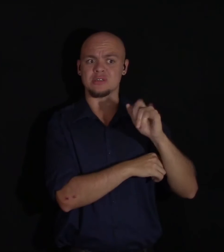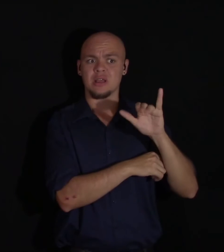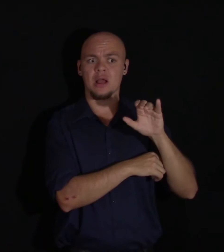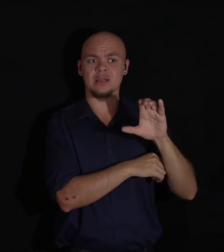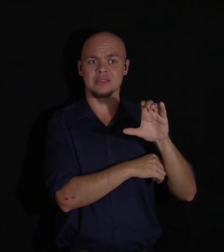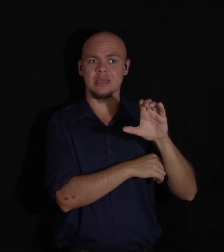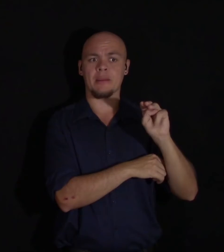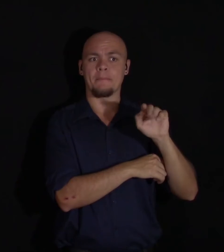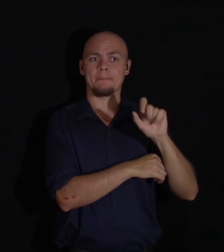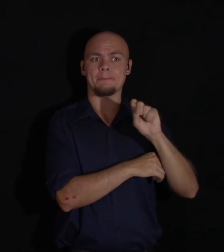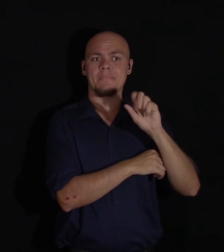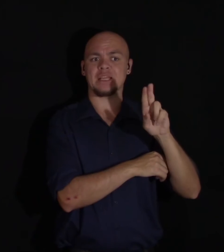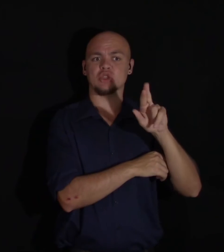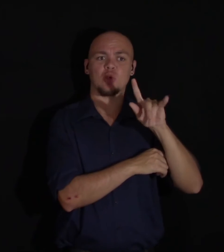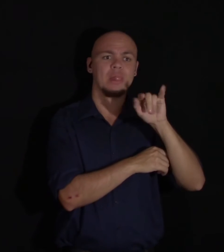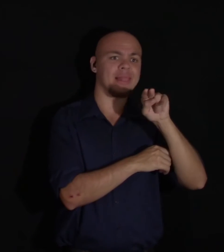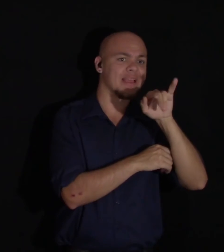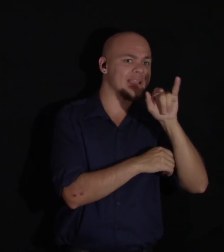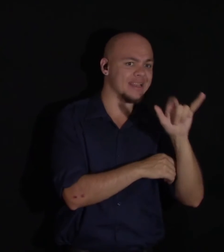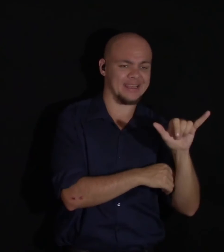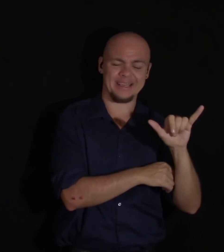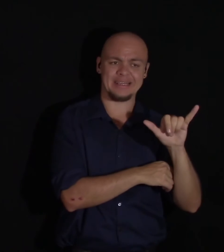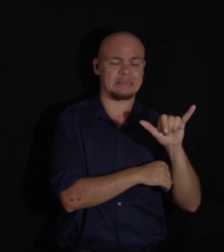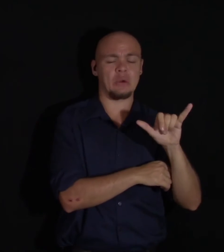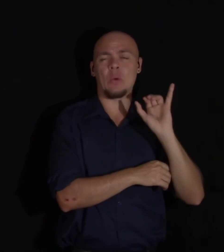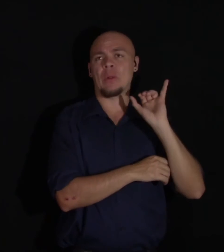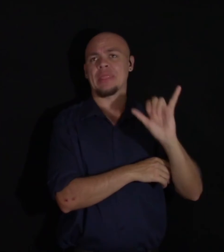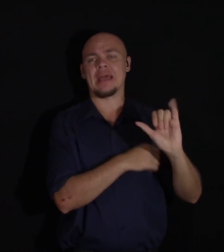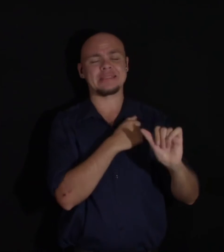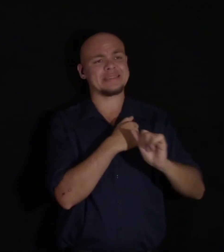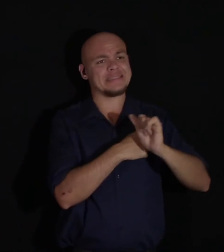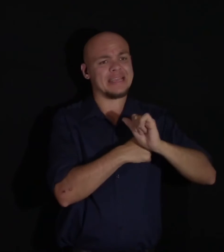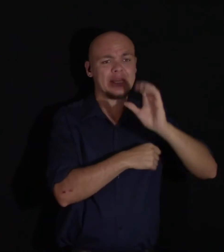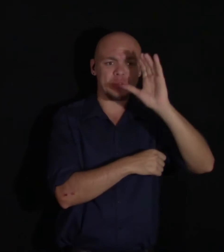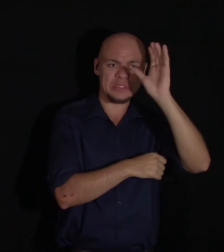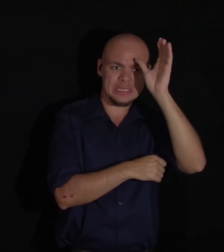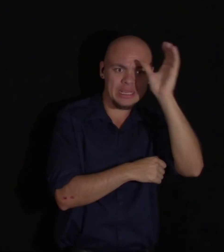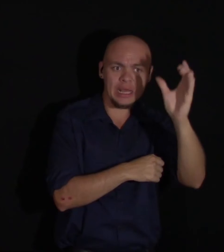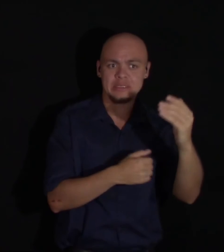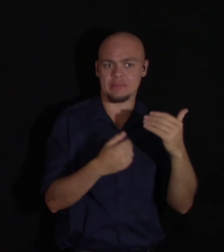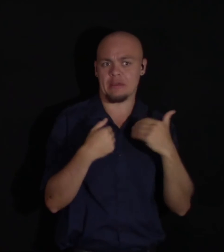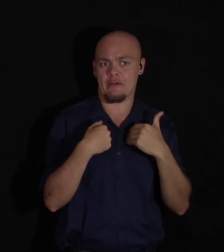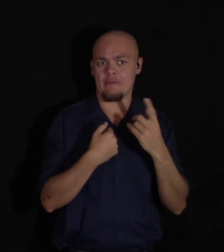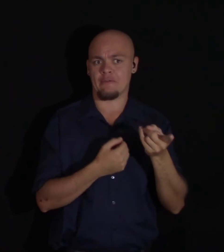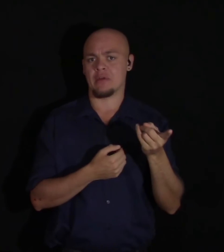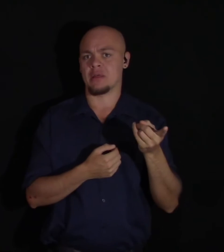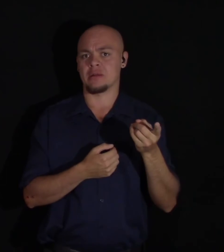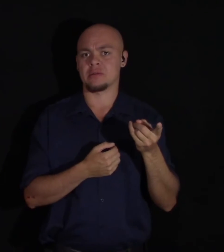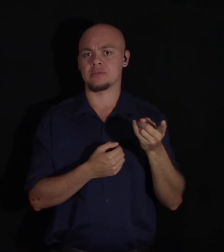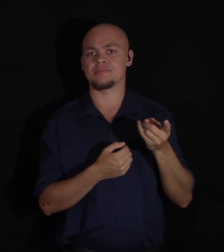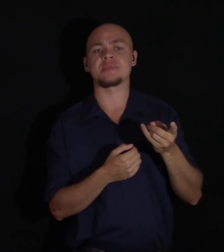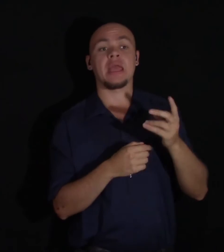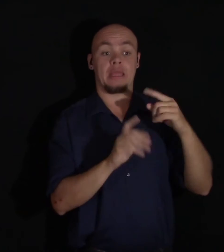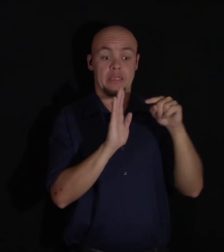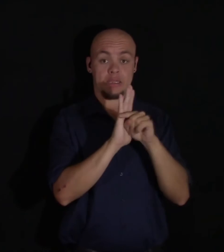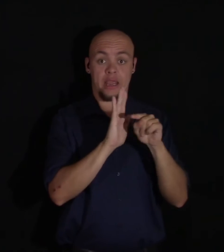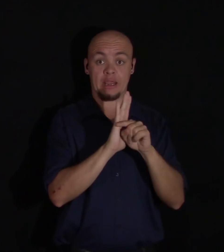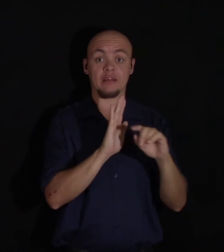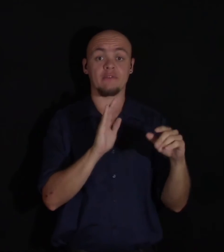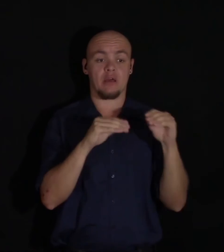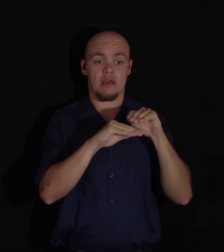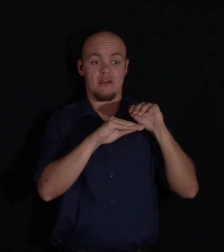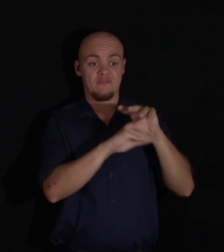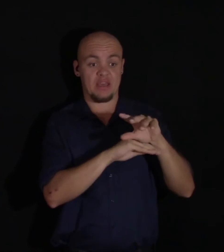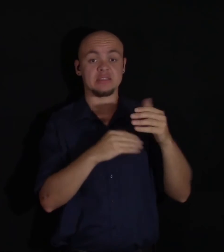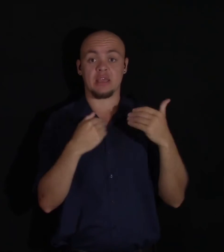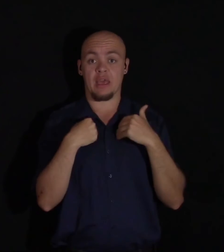masculinity. Toxic masculinity is an incredibly dangerous concept and brings not only negative effects to the ones who practice